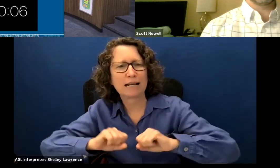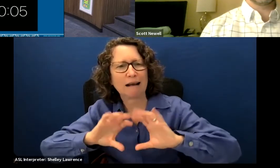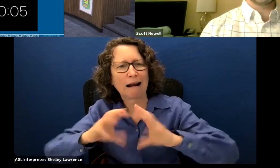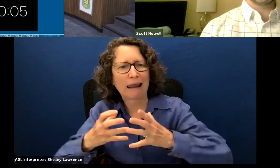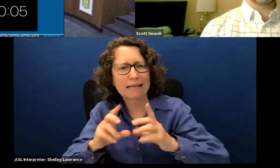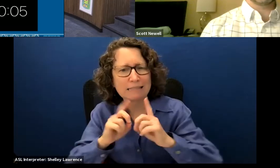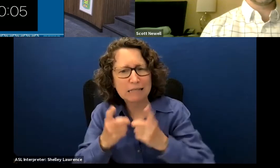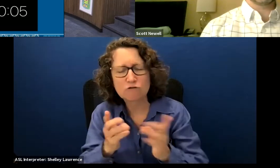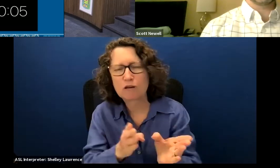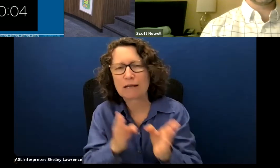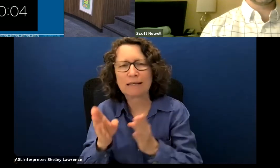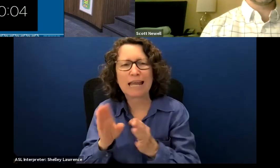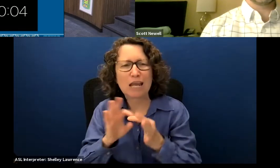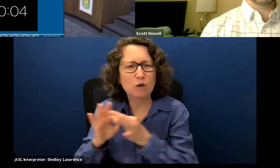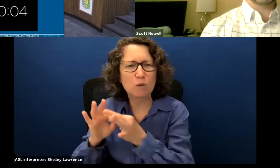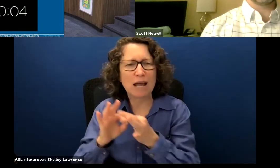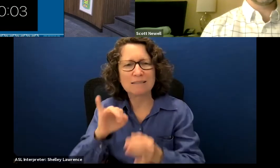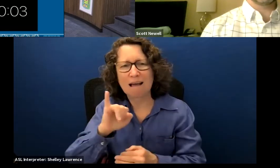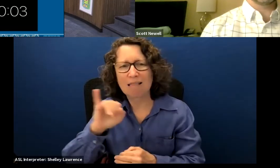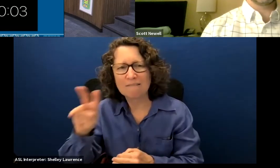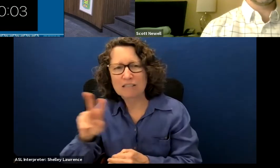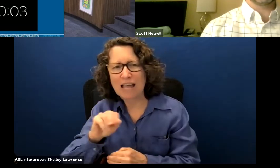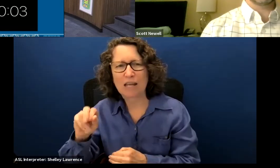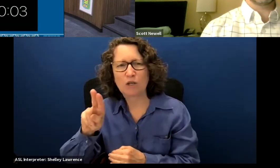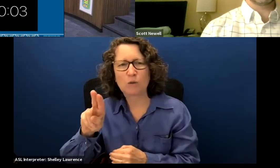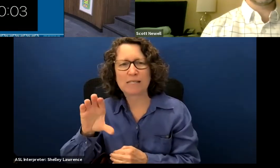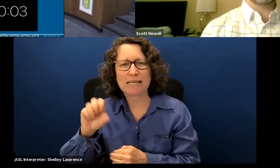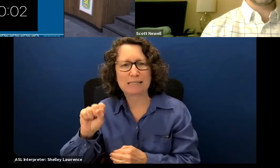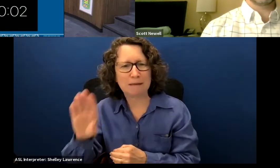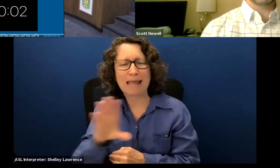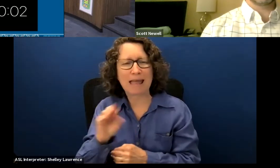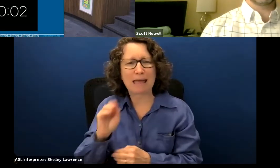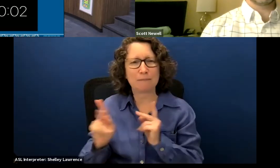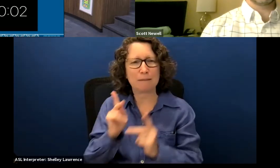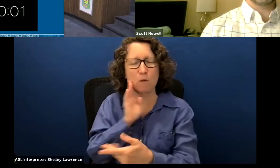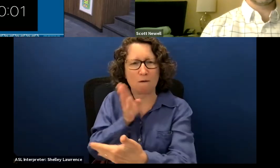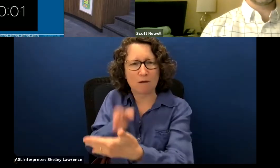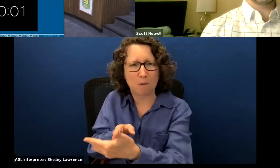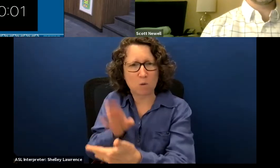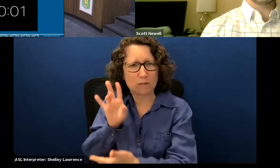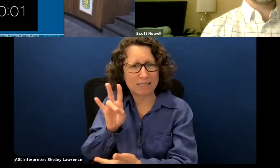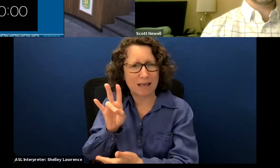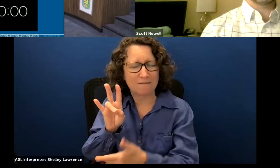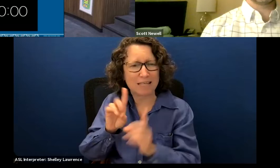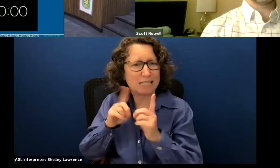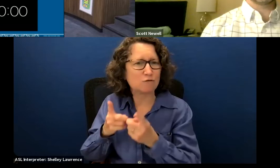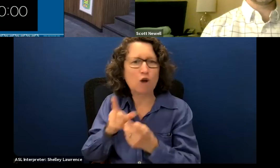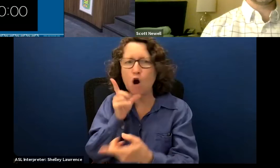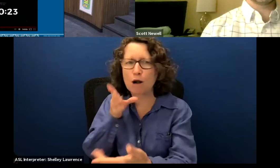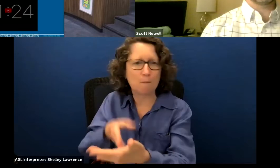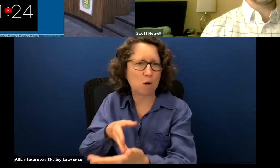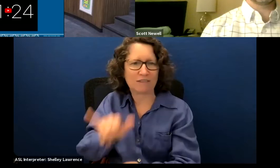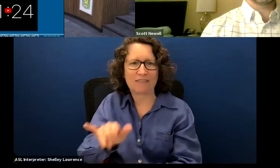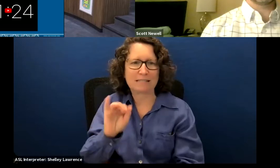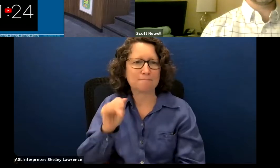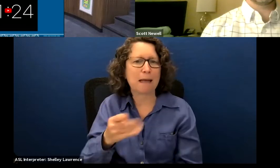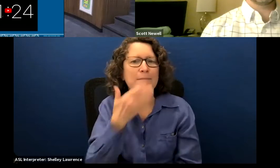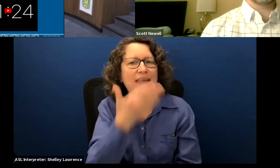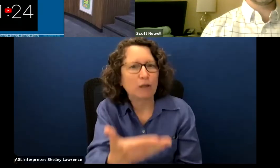district. It unites Isla Vista and UCSB. People who've opposed 7 districts aren't opposing this map. Thank